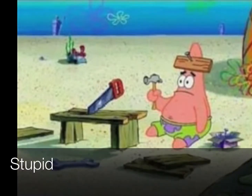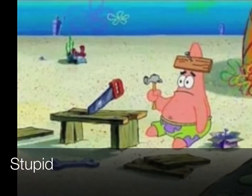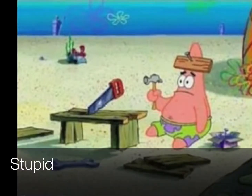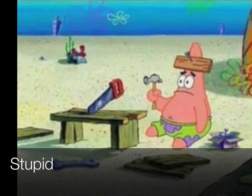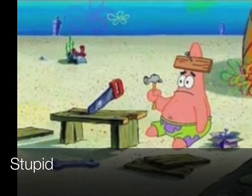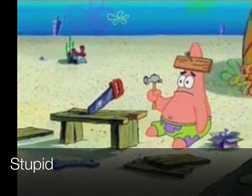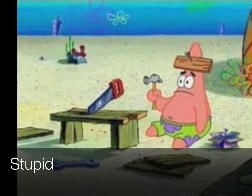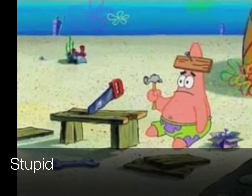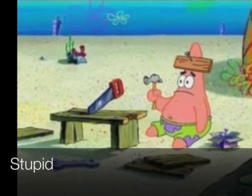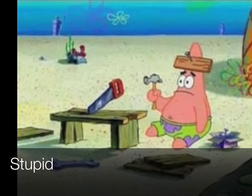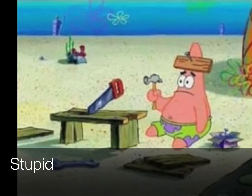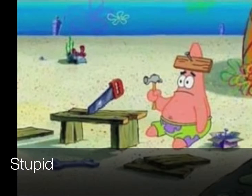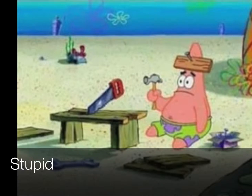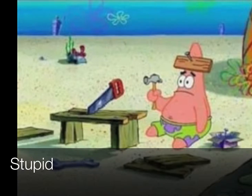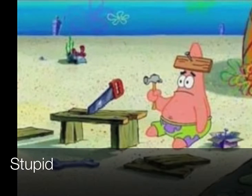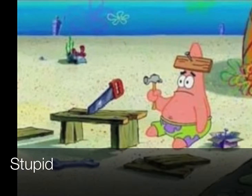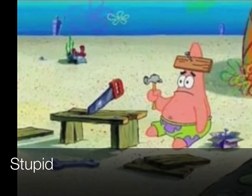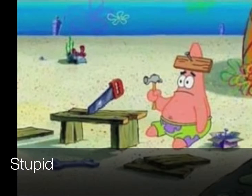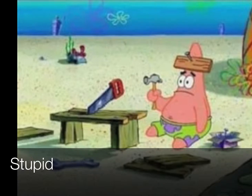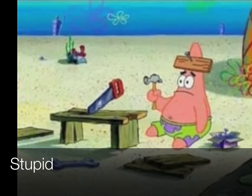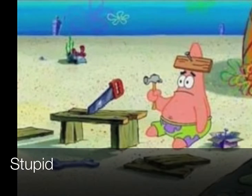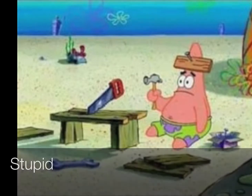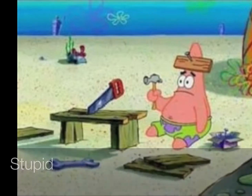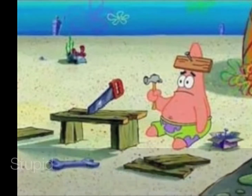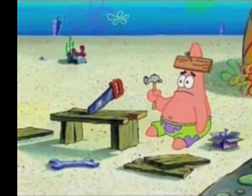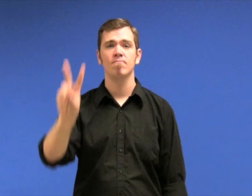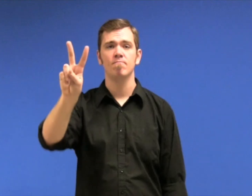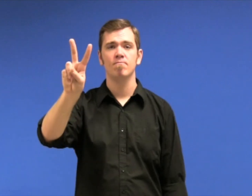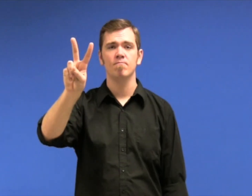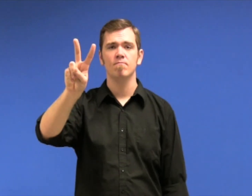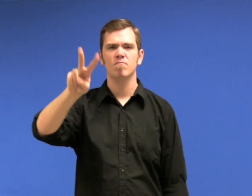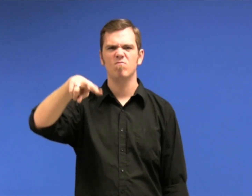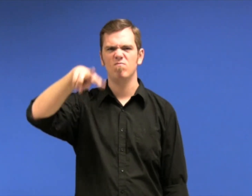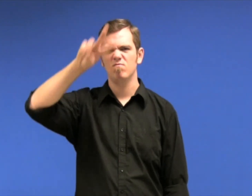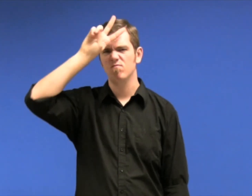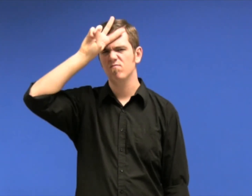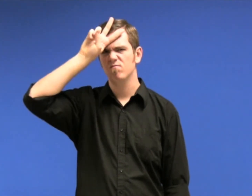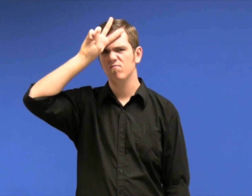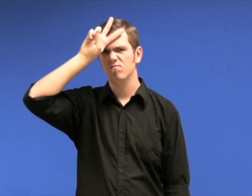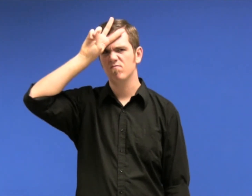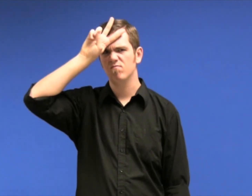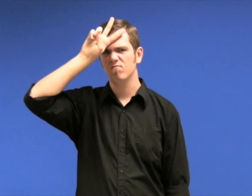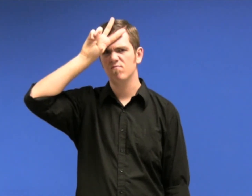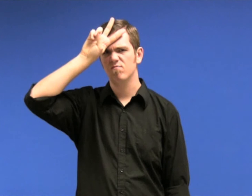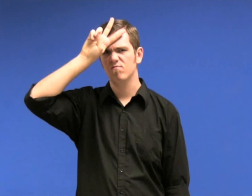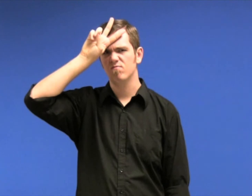All right, the sign for stupid is similar, but it's a V hand and it taps your forehead.